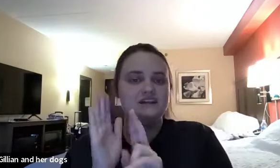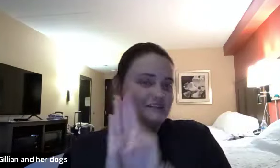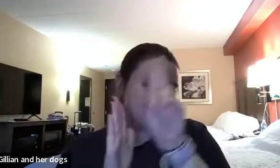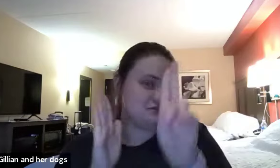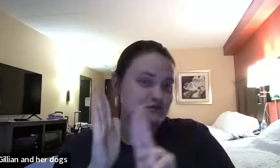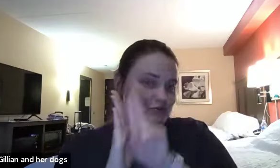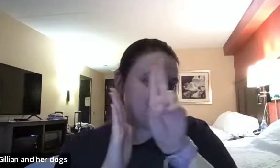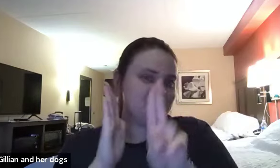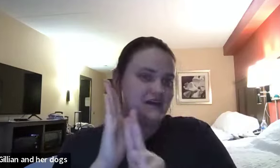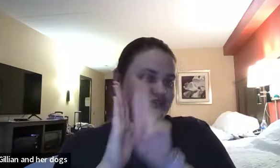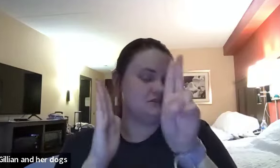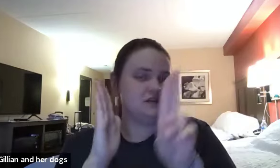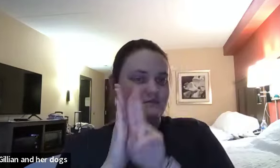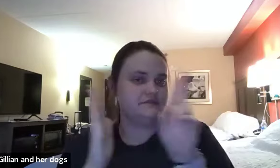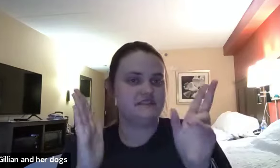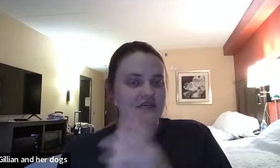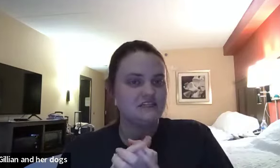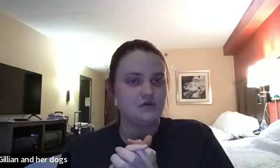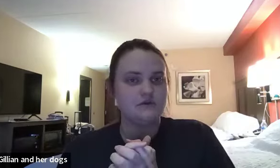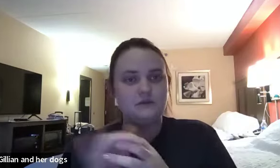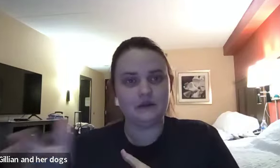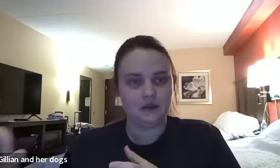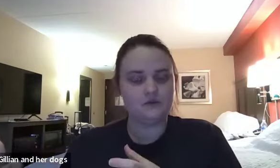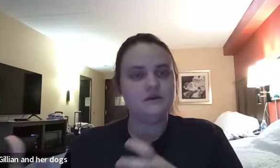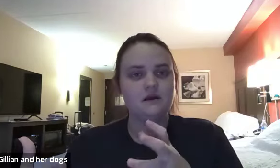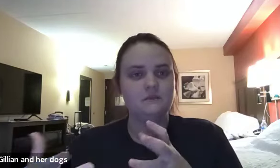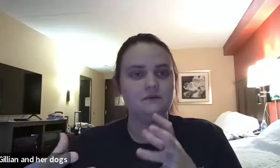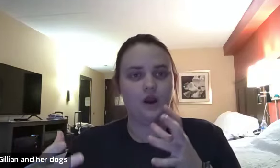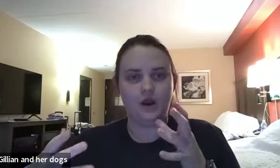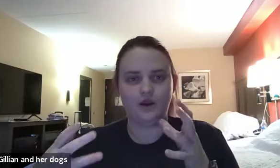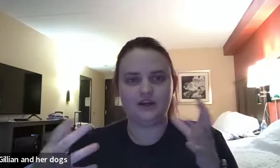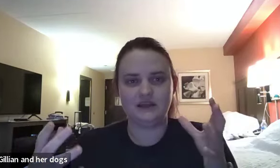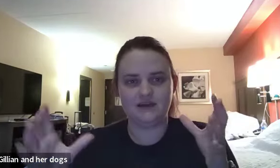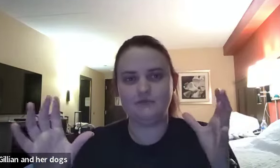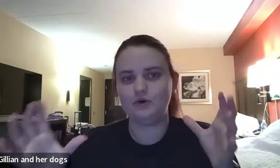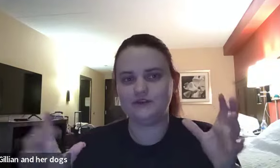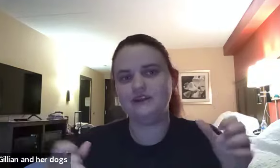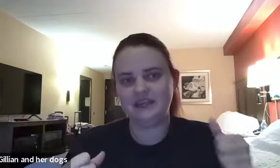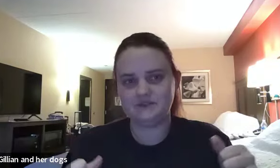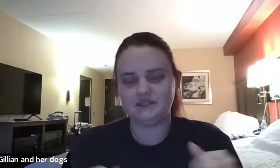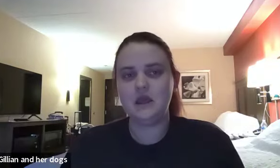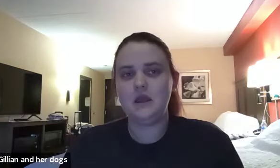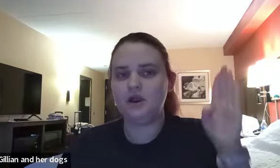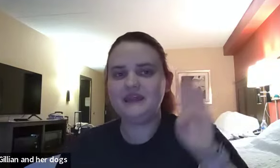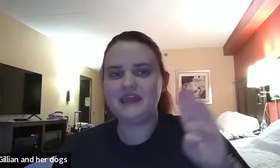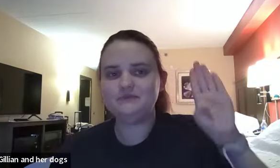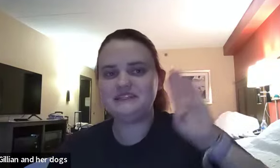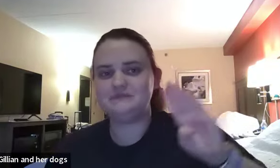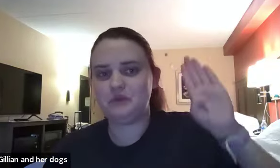just think that's really cool that certain cities that are really well known are going to have more of their like name signs. Birmingham's is